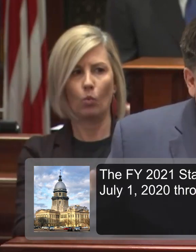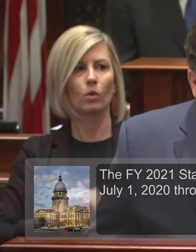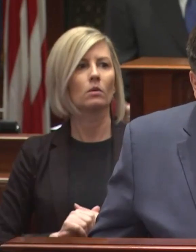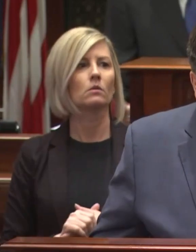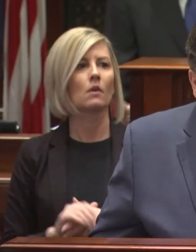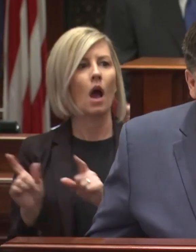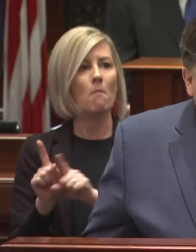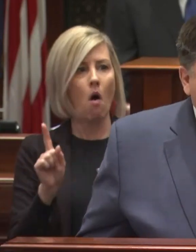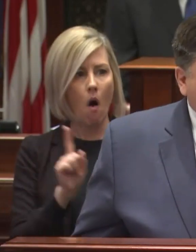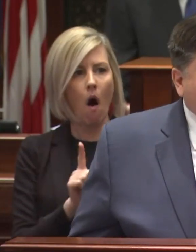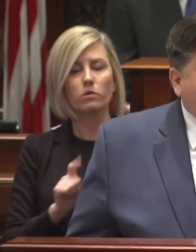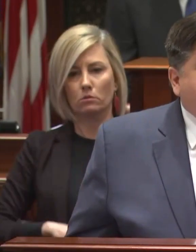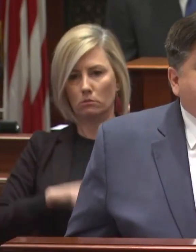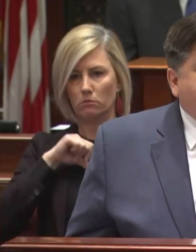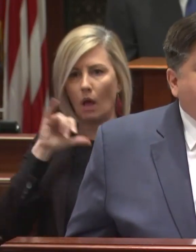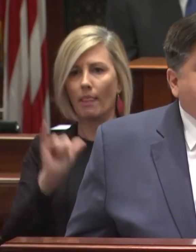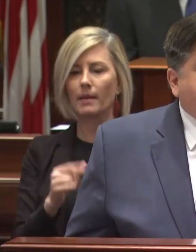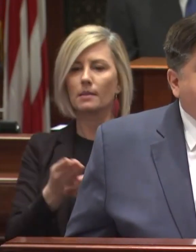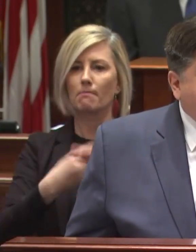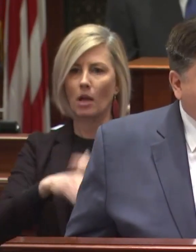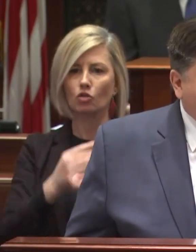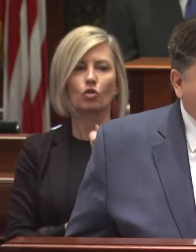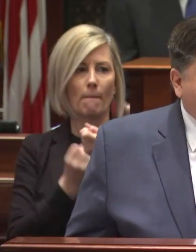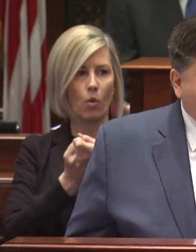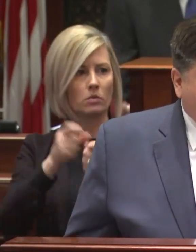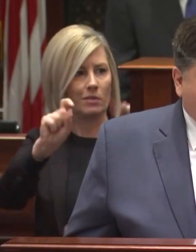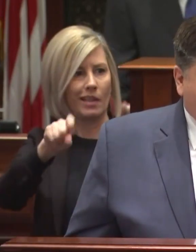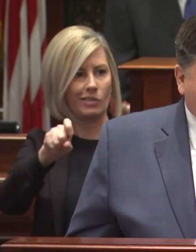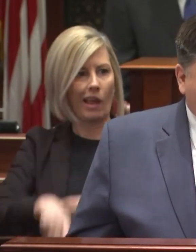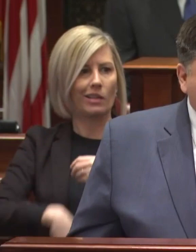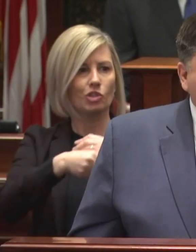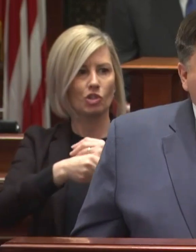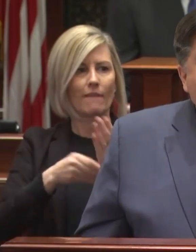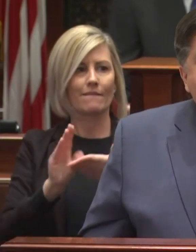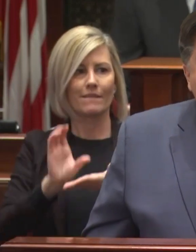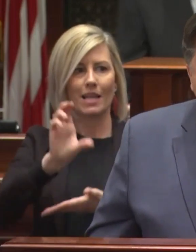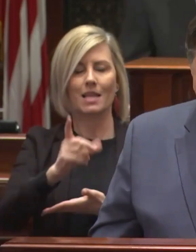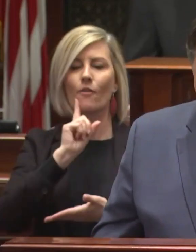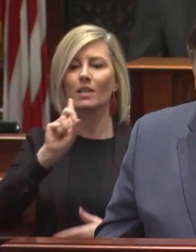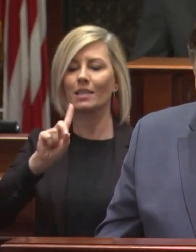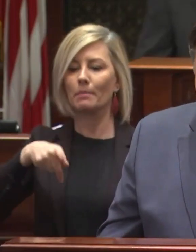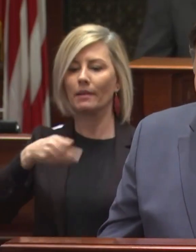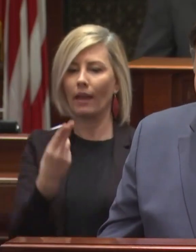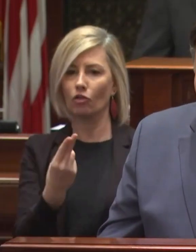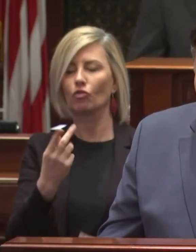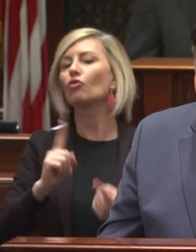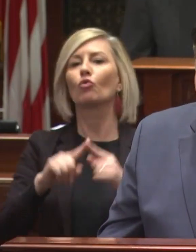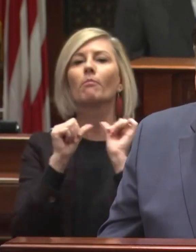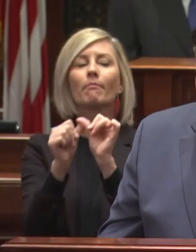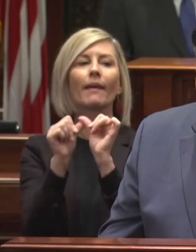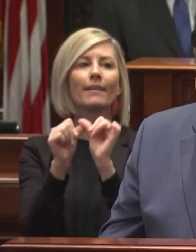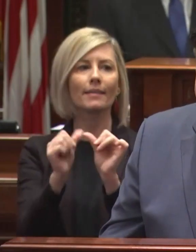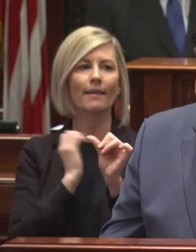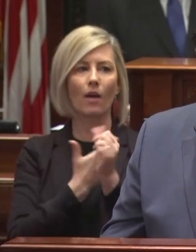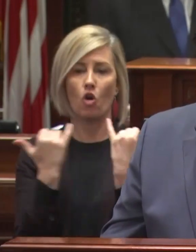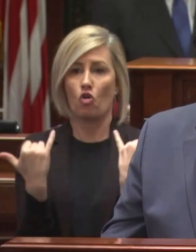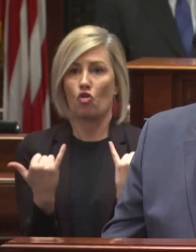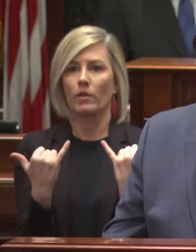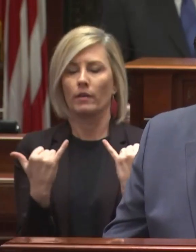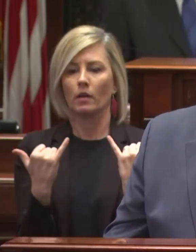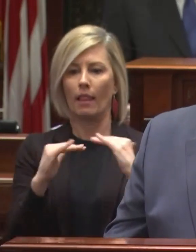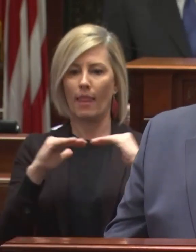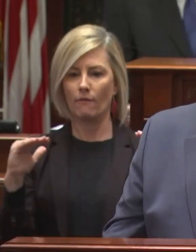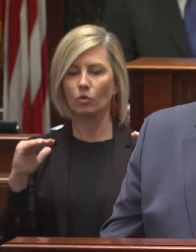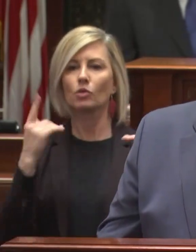also particularly proud that this budget supports the necessary additional funding for DPH to maintain our current